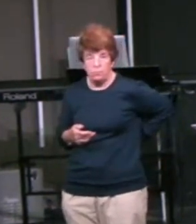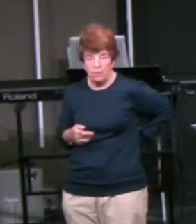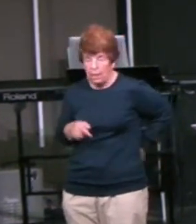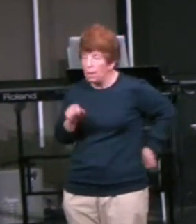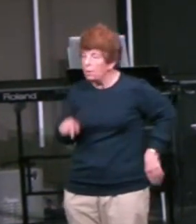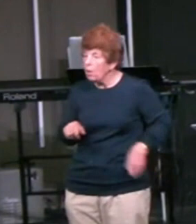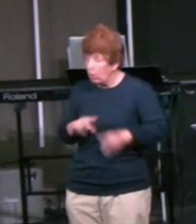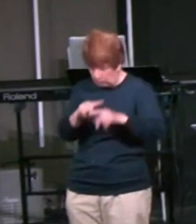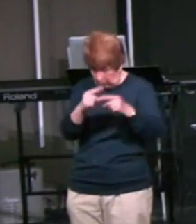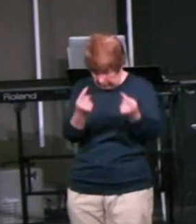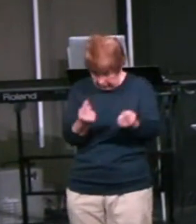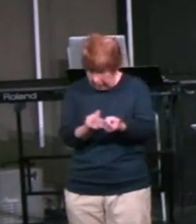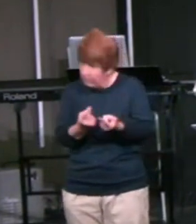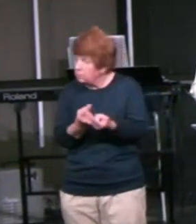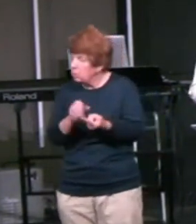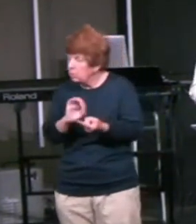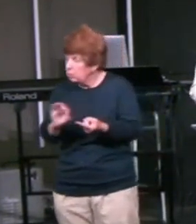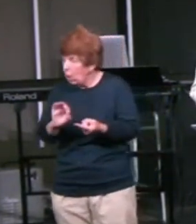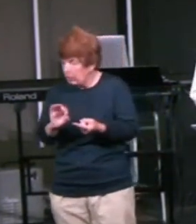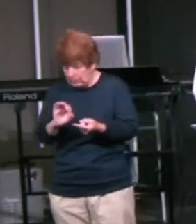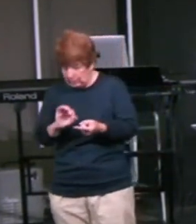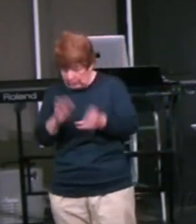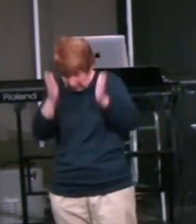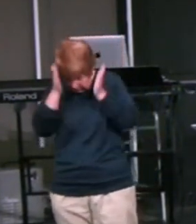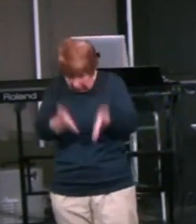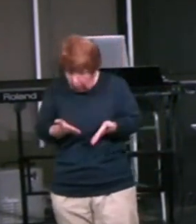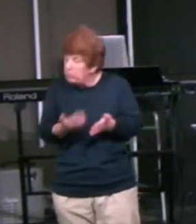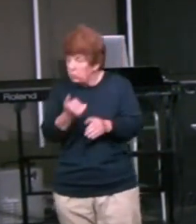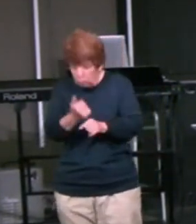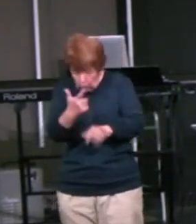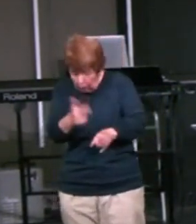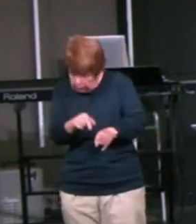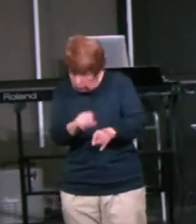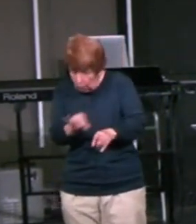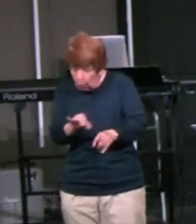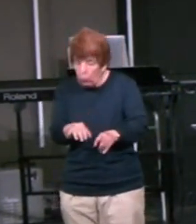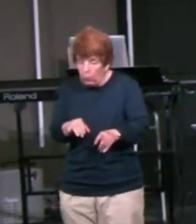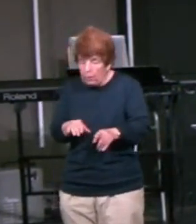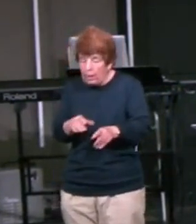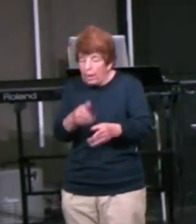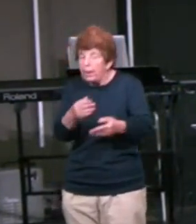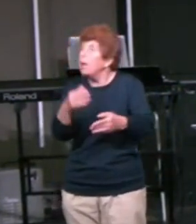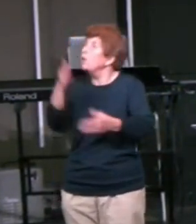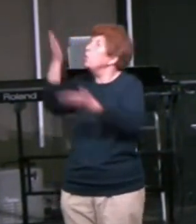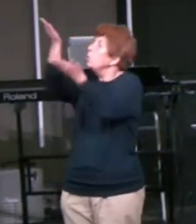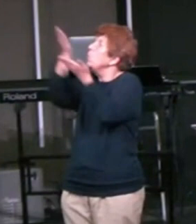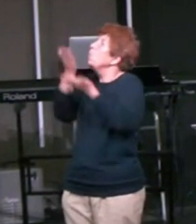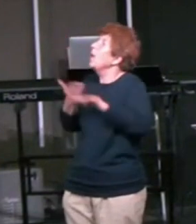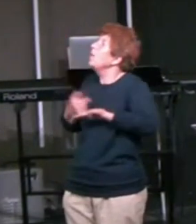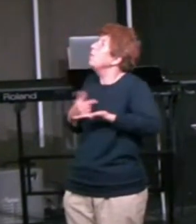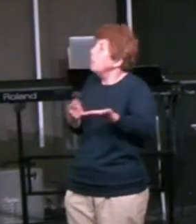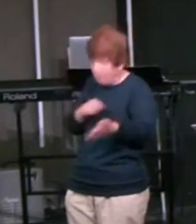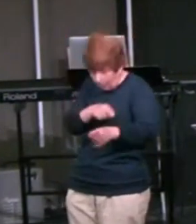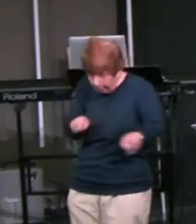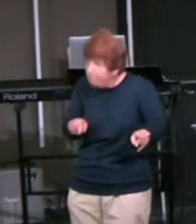Those possessions were not his God, but rather a gift from God.